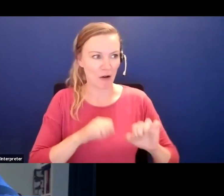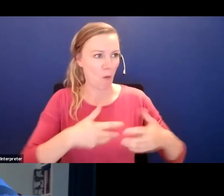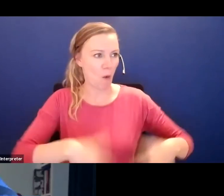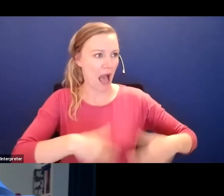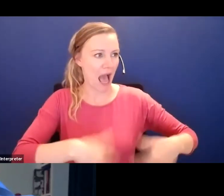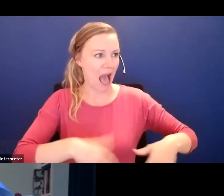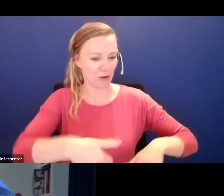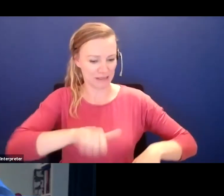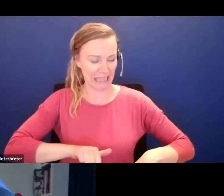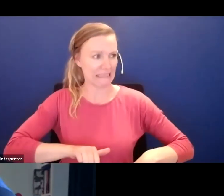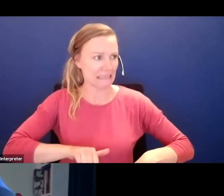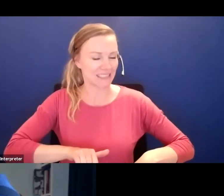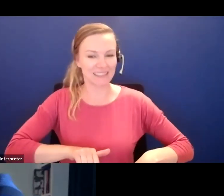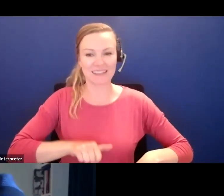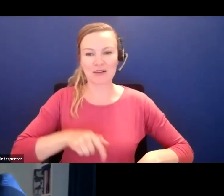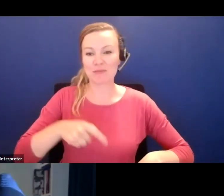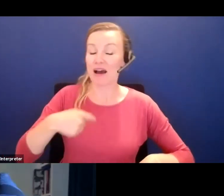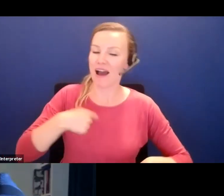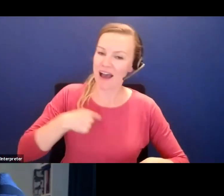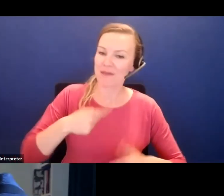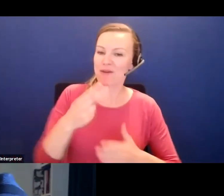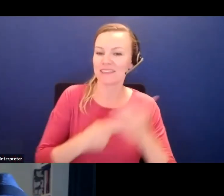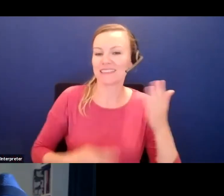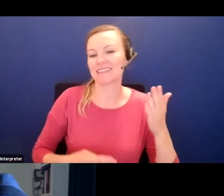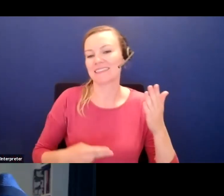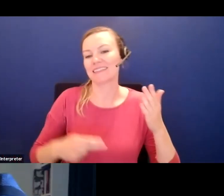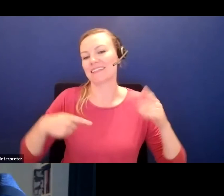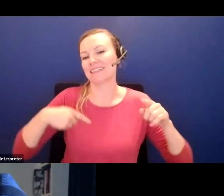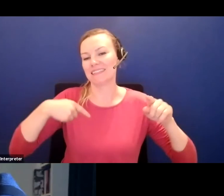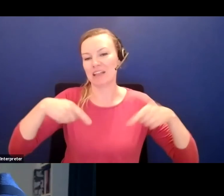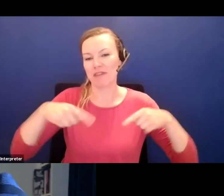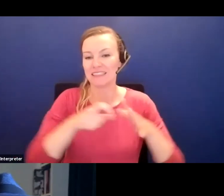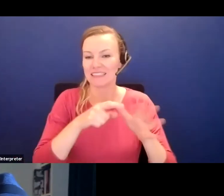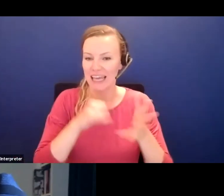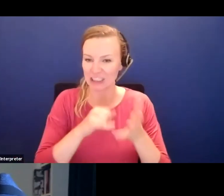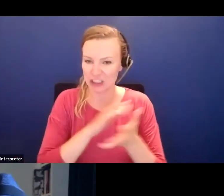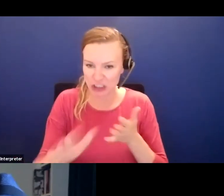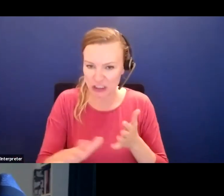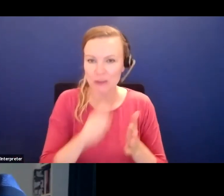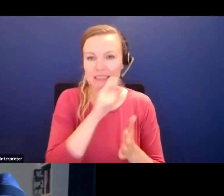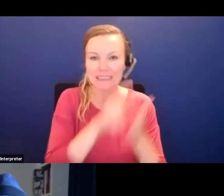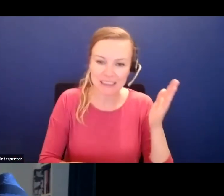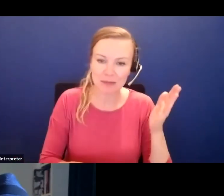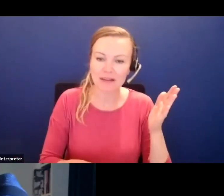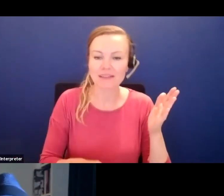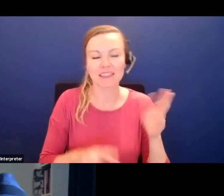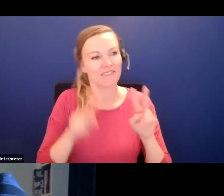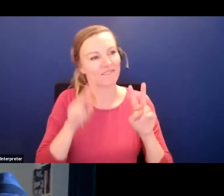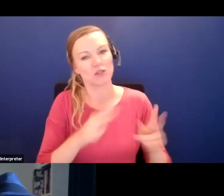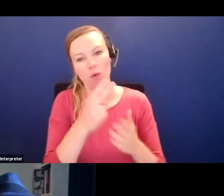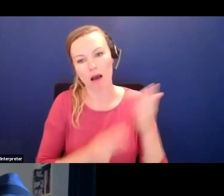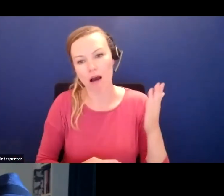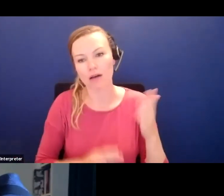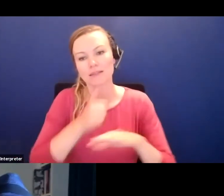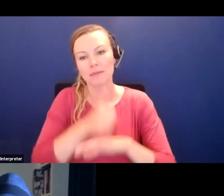Laywood, Artistic Director at Dash. We're a disability visual arts organisation based in Shropshire. I'm an